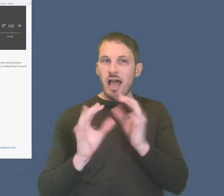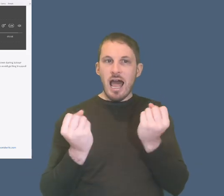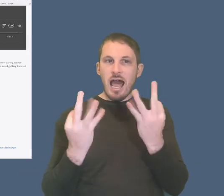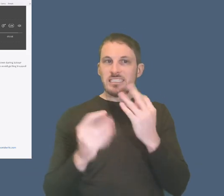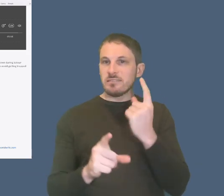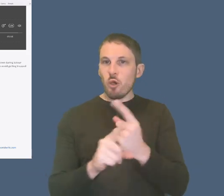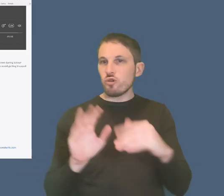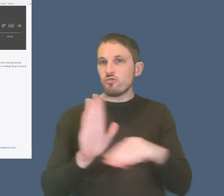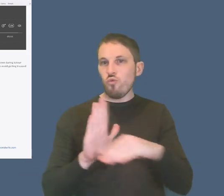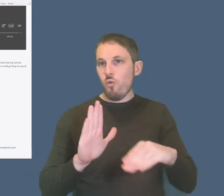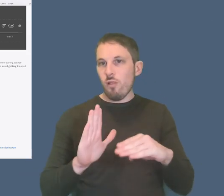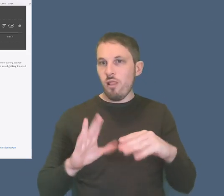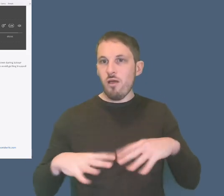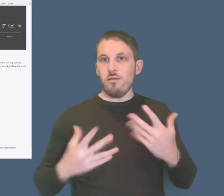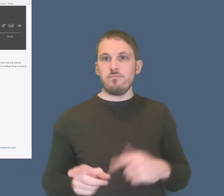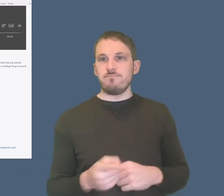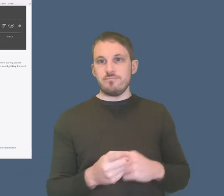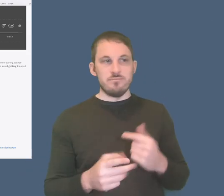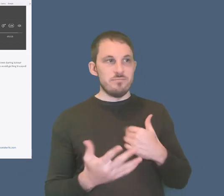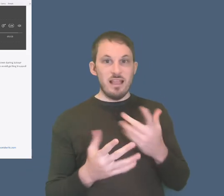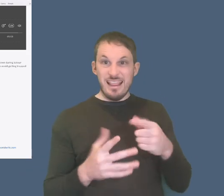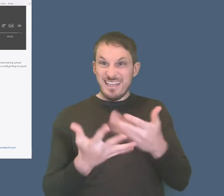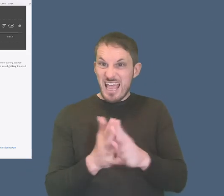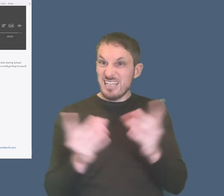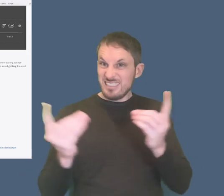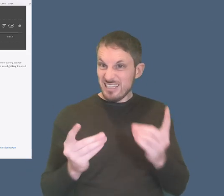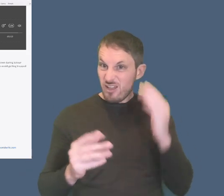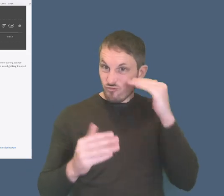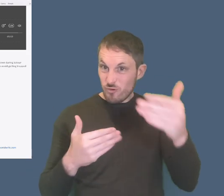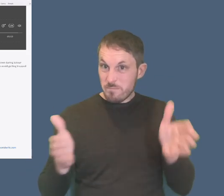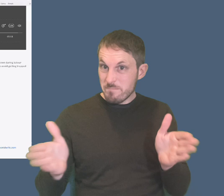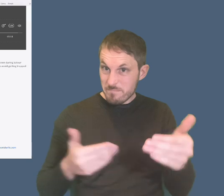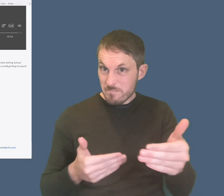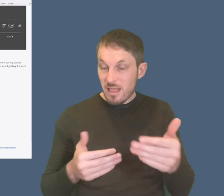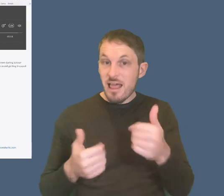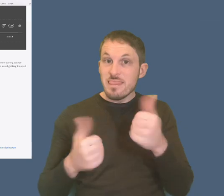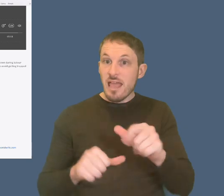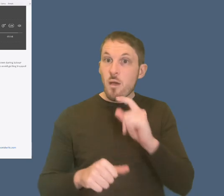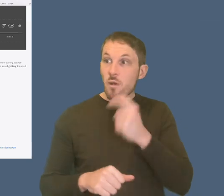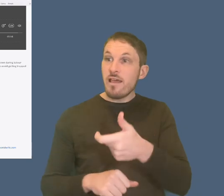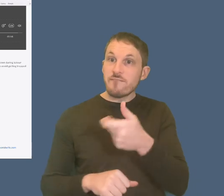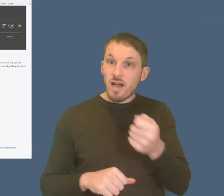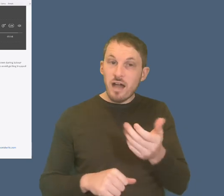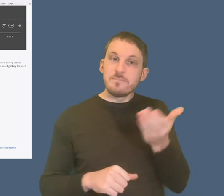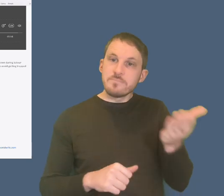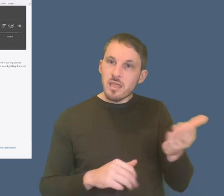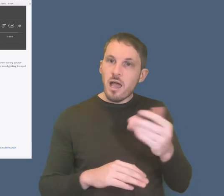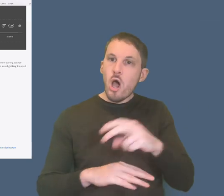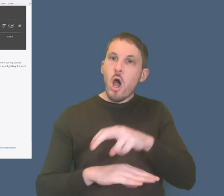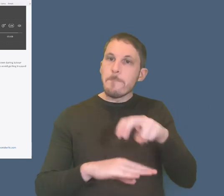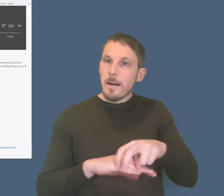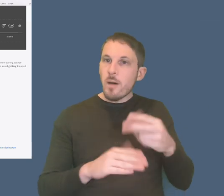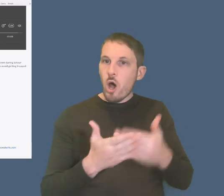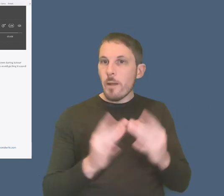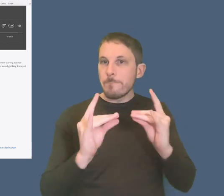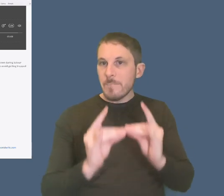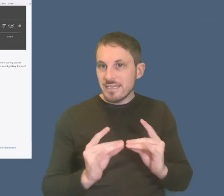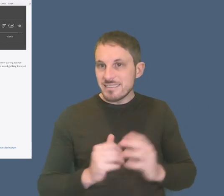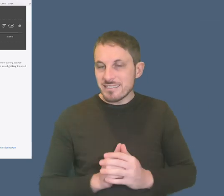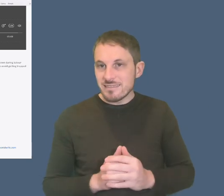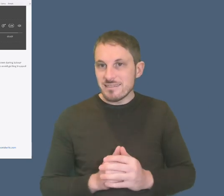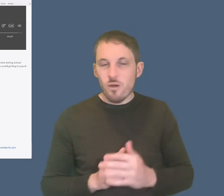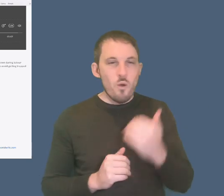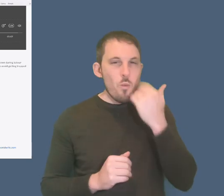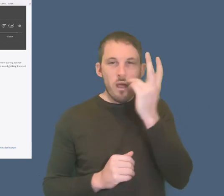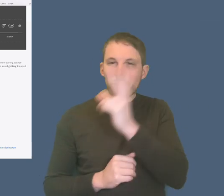that's how the room is designed. The next thing that will happen is that you'll be invited to hop up onto the bed. The most common phrase I've